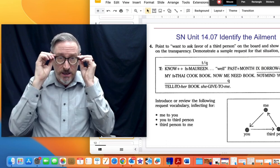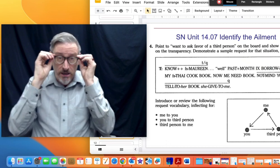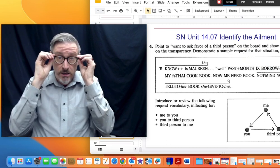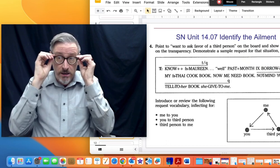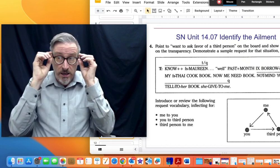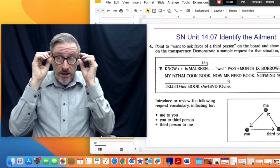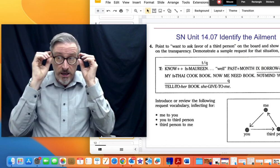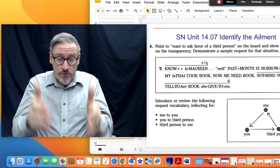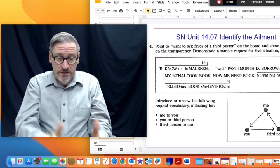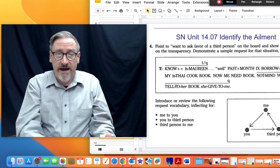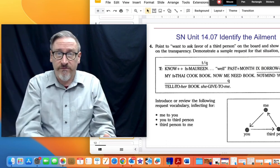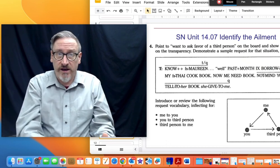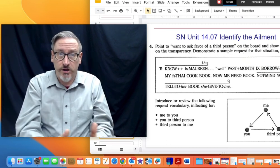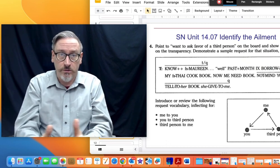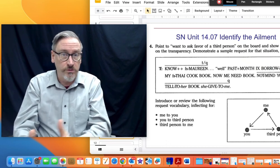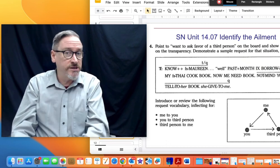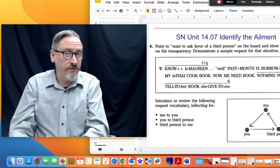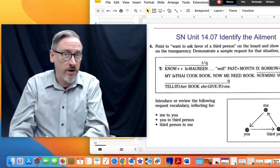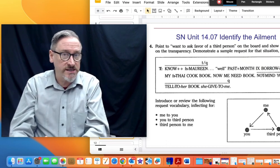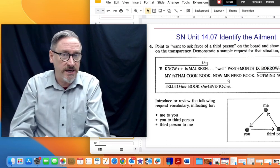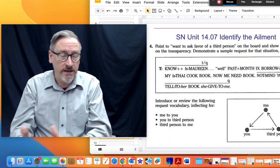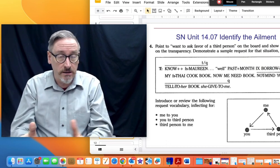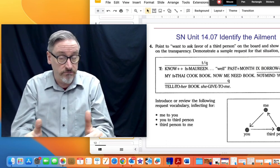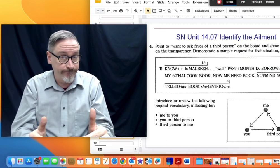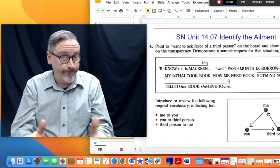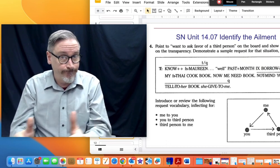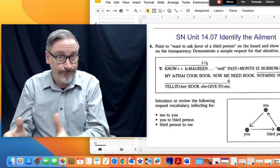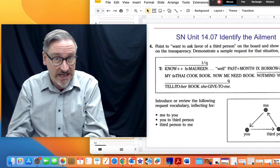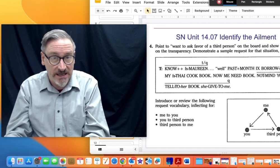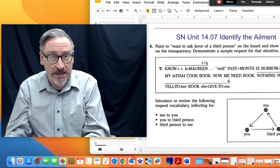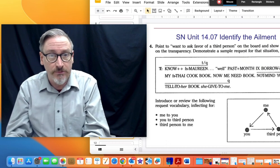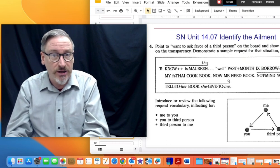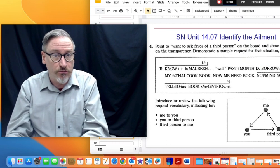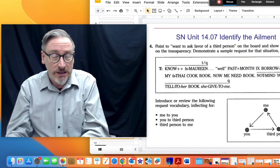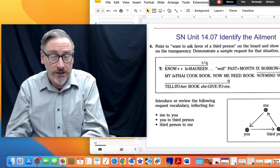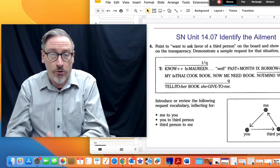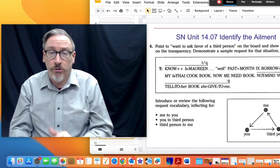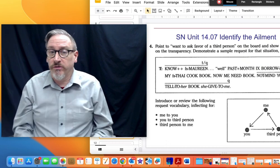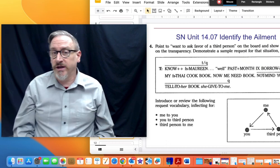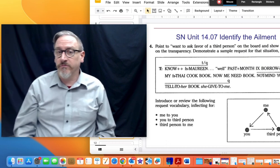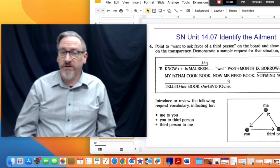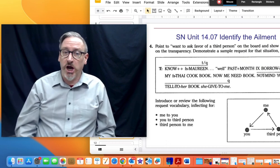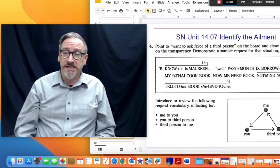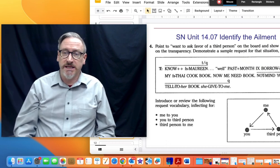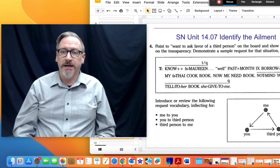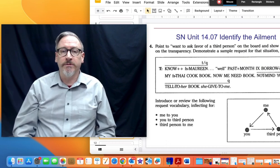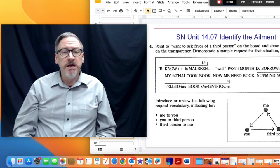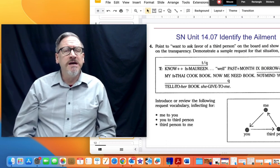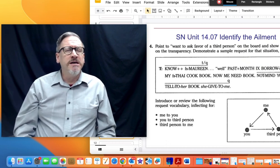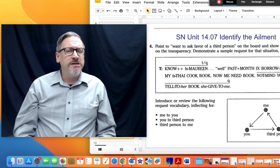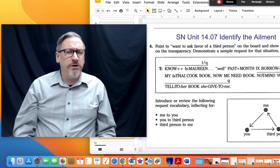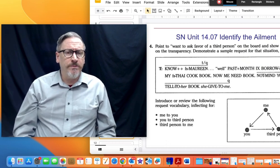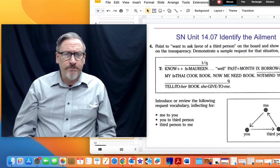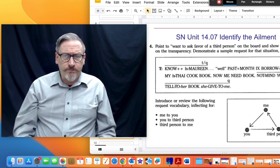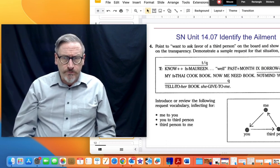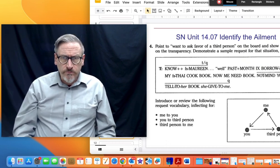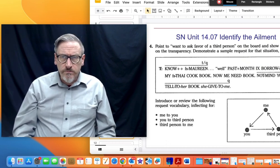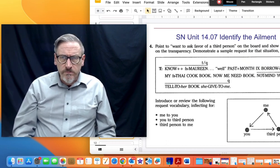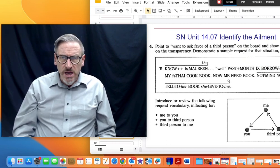like, if you're deaf and you lose some of your eyesight, that can be a really horrible thing, very isolating.